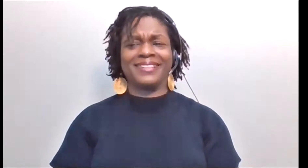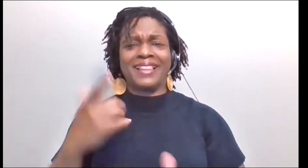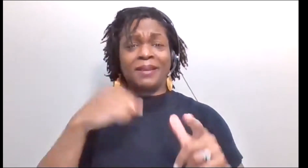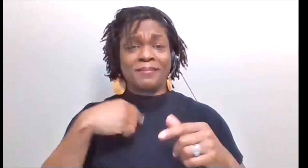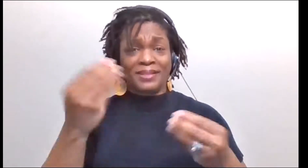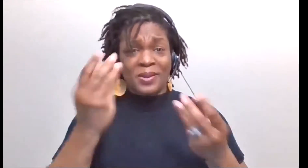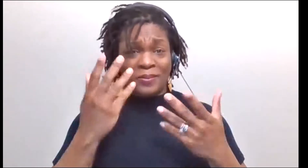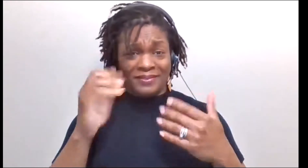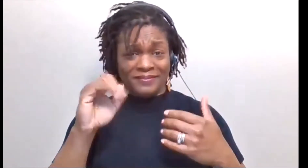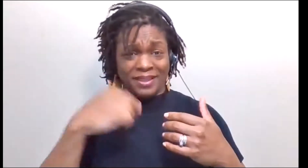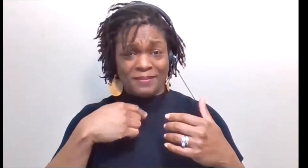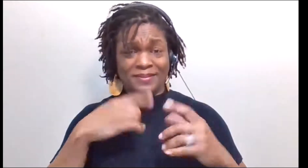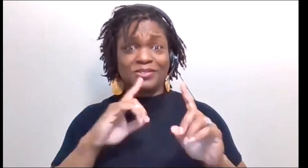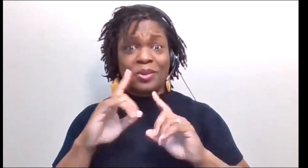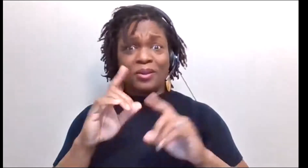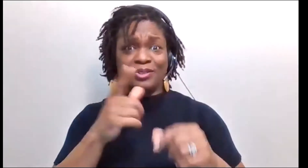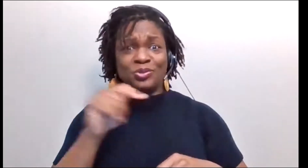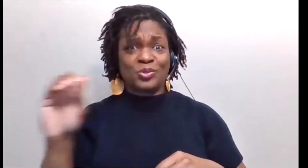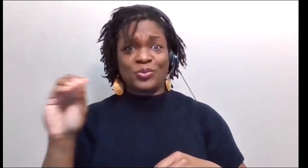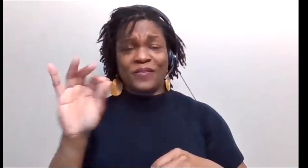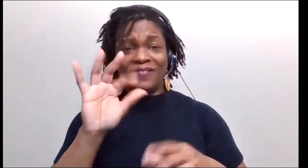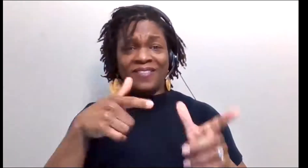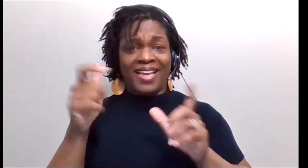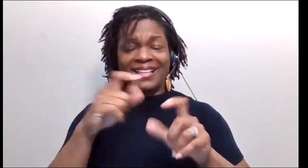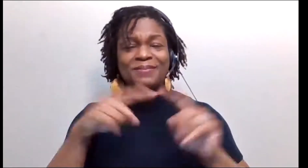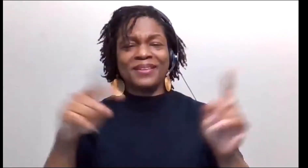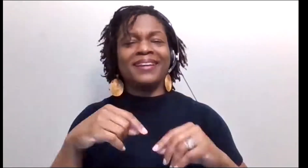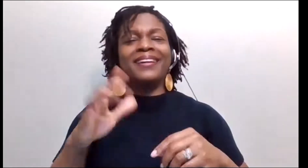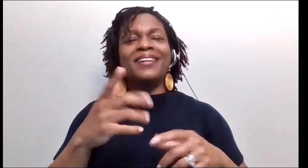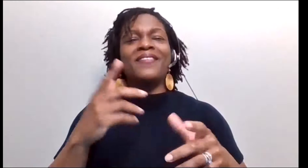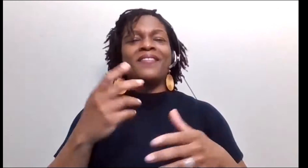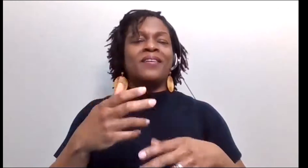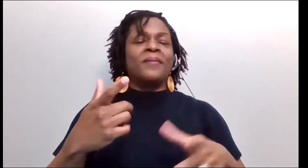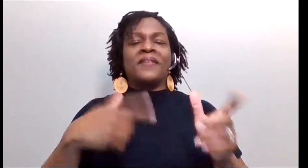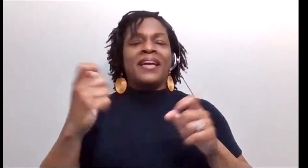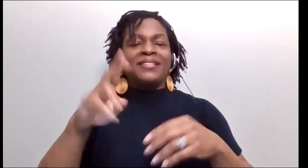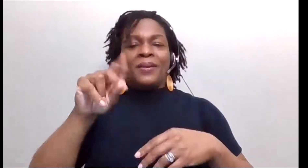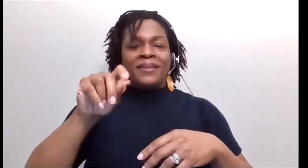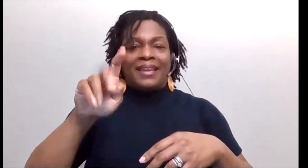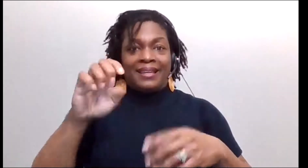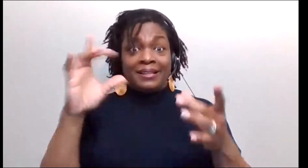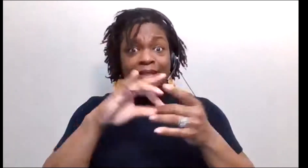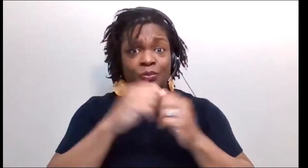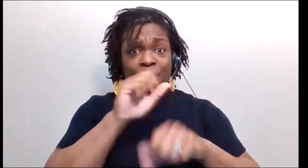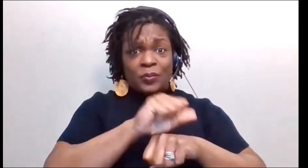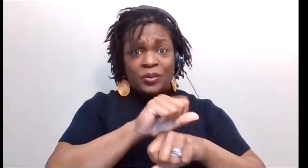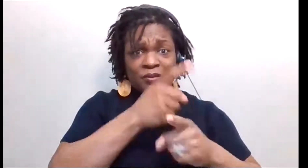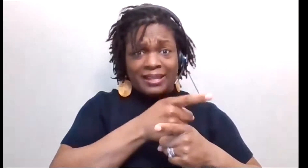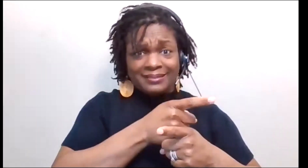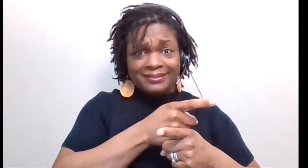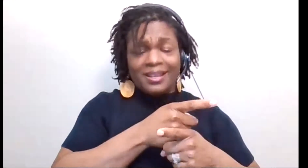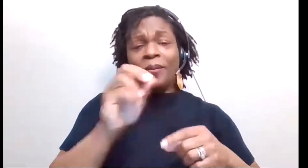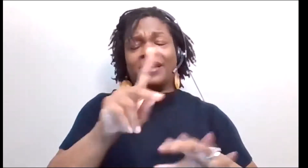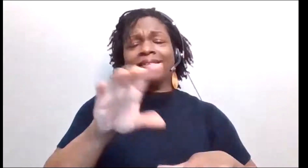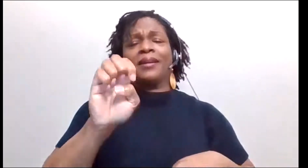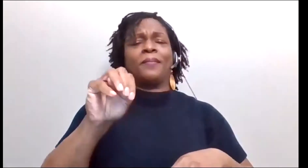fast, so you can catch it. But just a quick update, and this is relative to employment, right? Yes, sir. Okay,